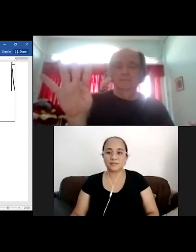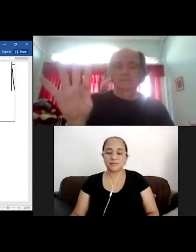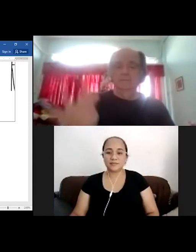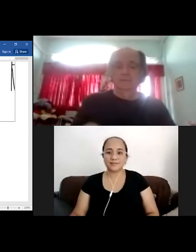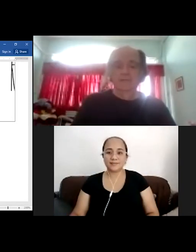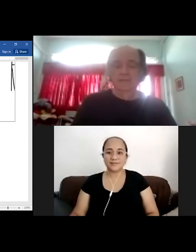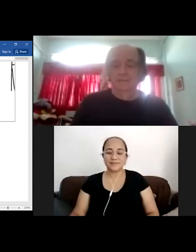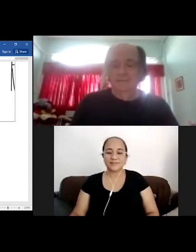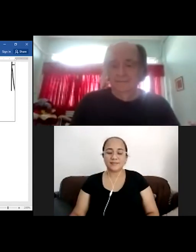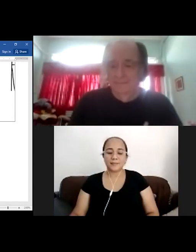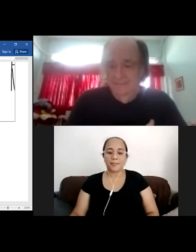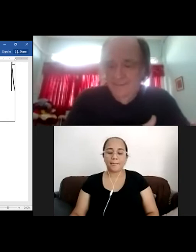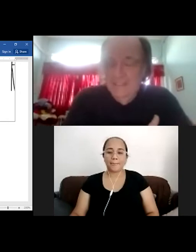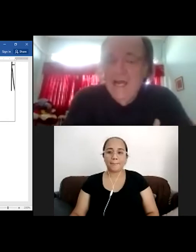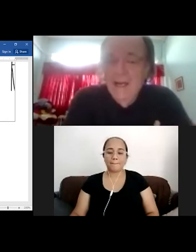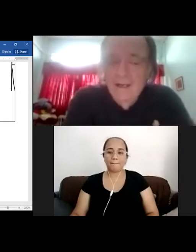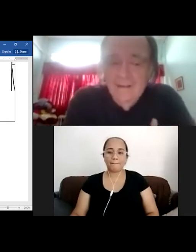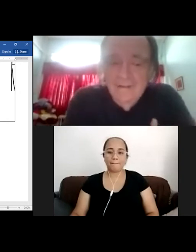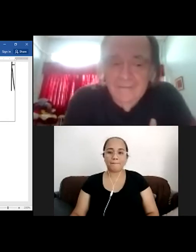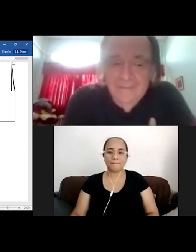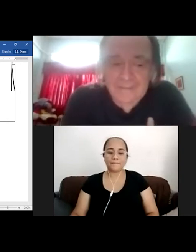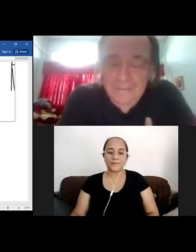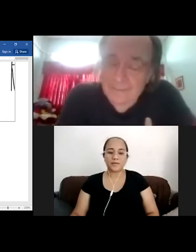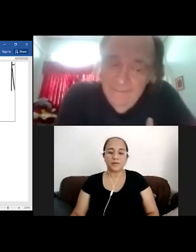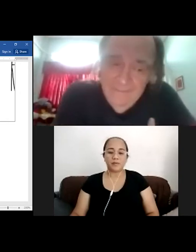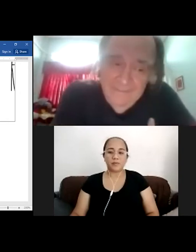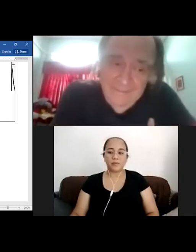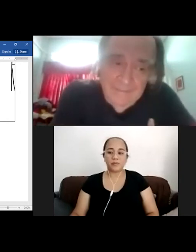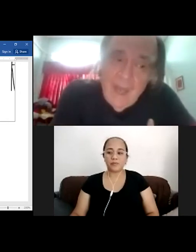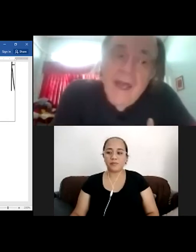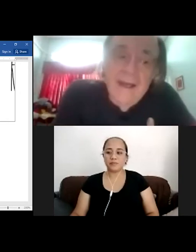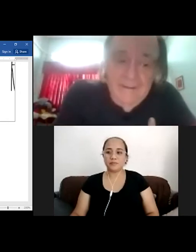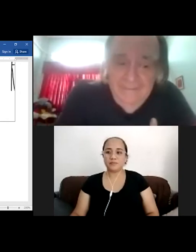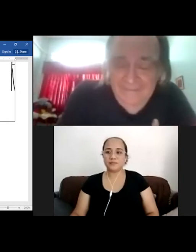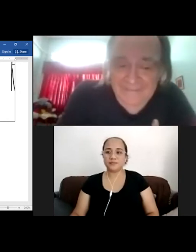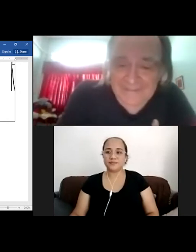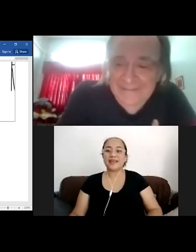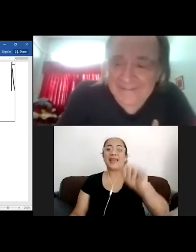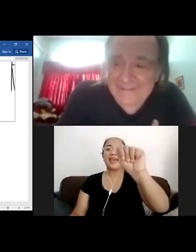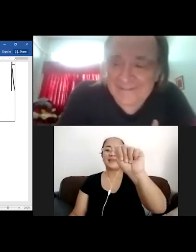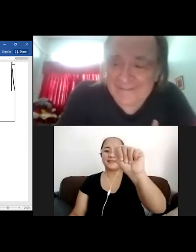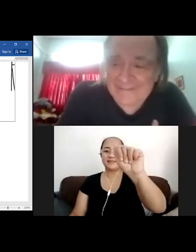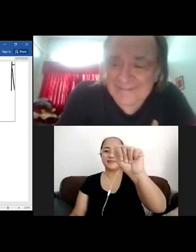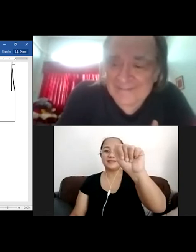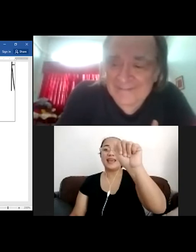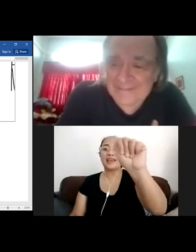Right? Nat is It's still B, everyone else is A. A.